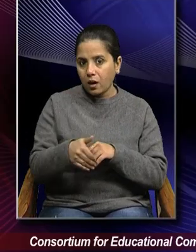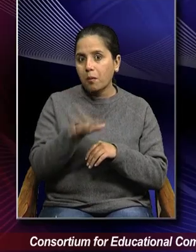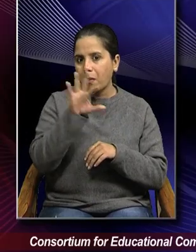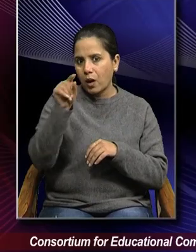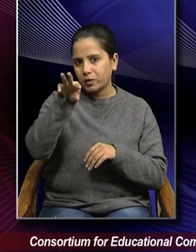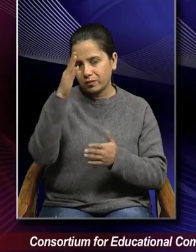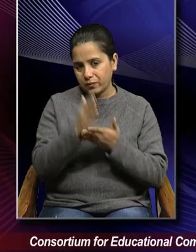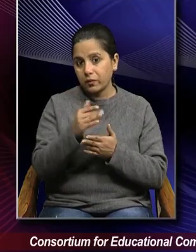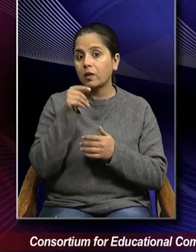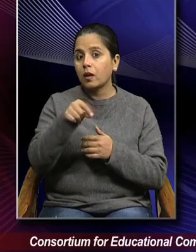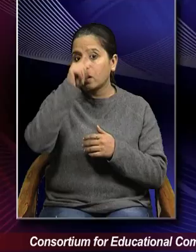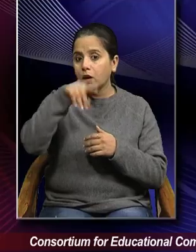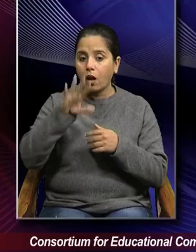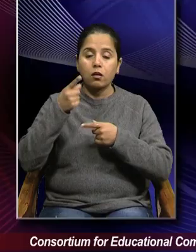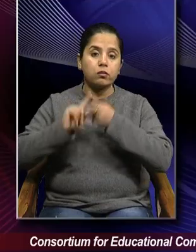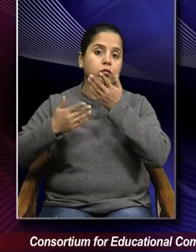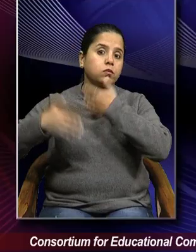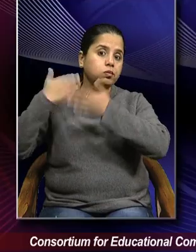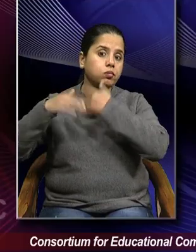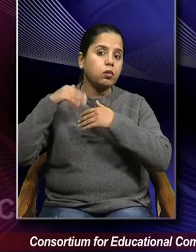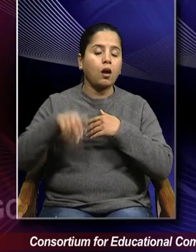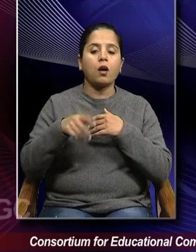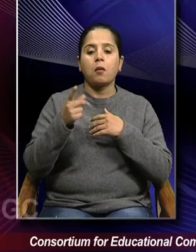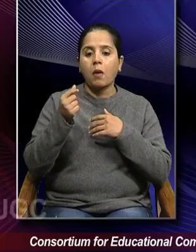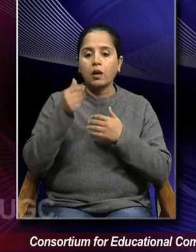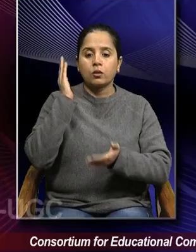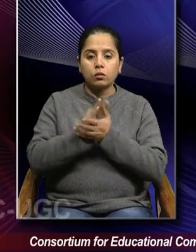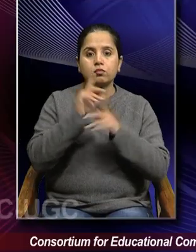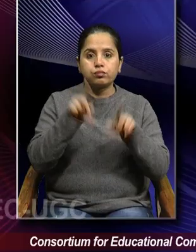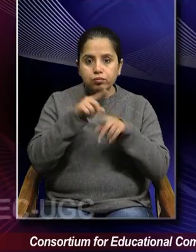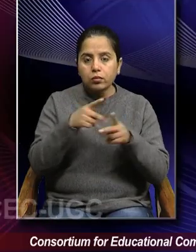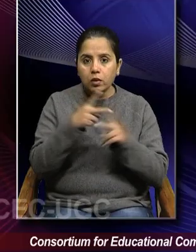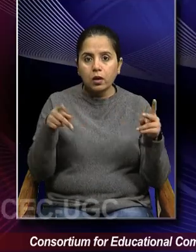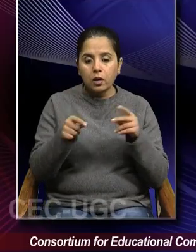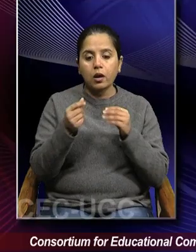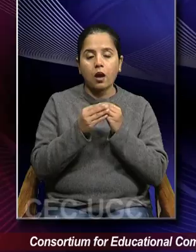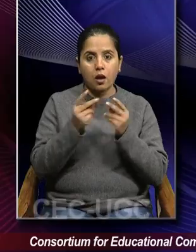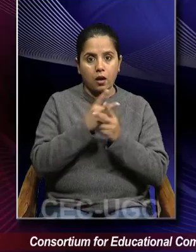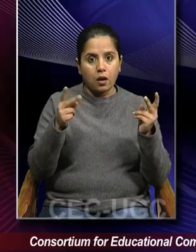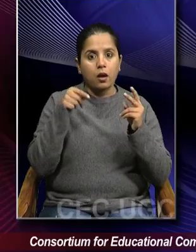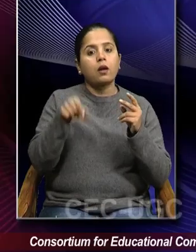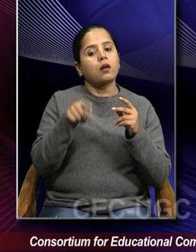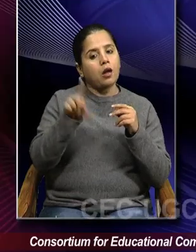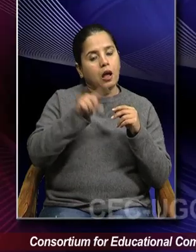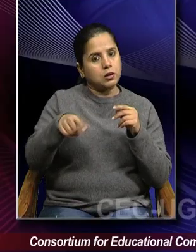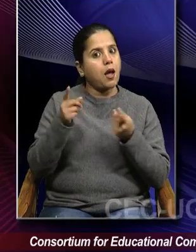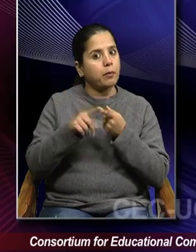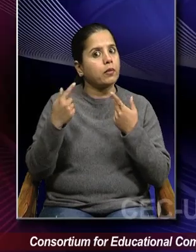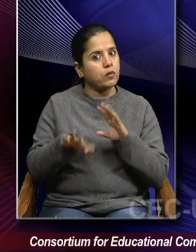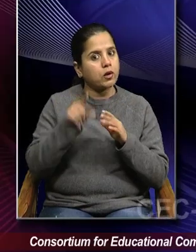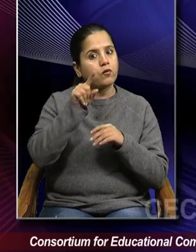also having in its history a case of demonetization, where the currency was demonetized,